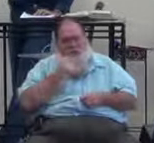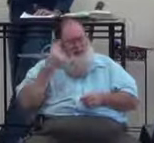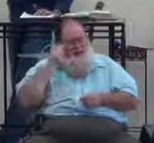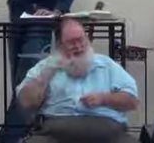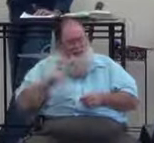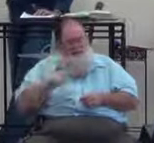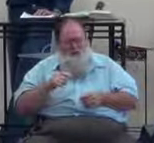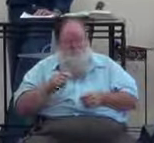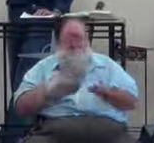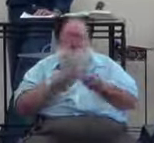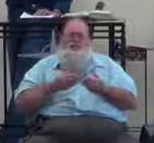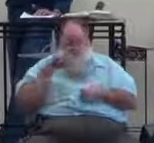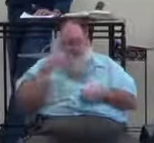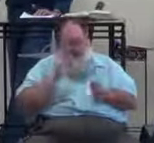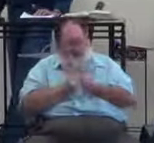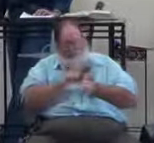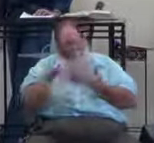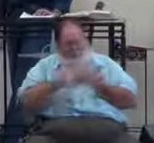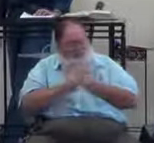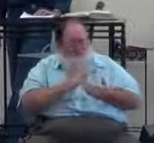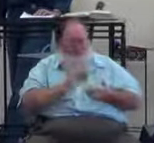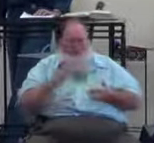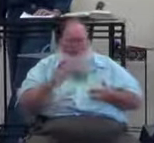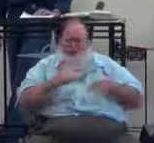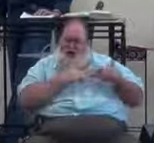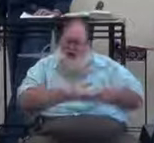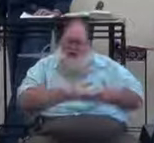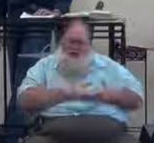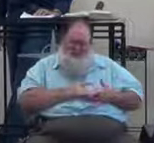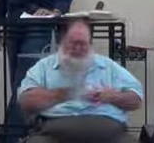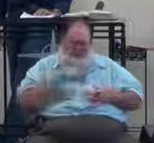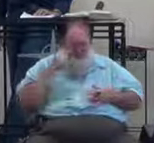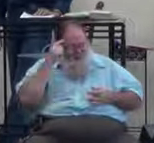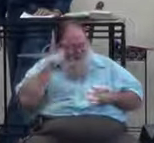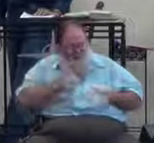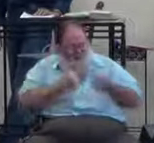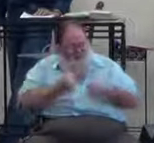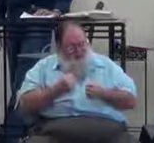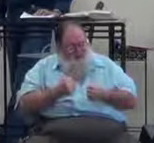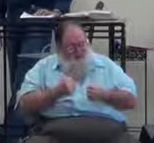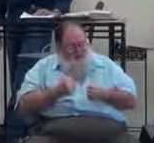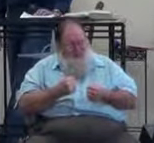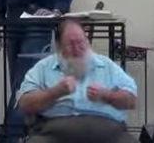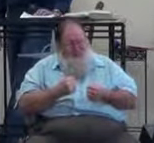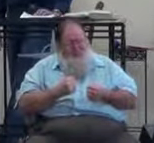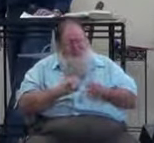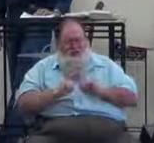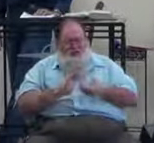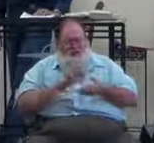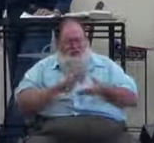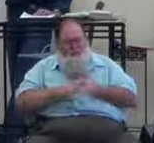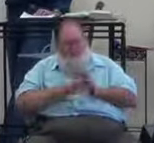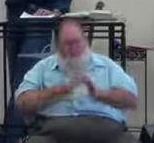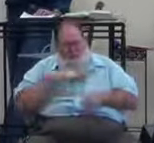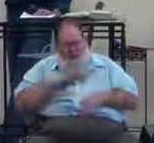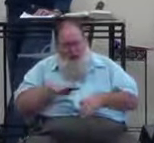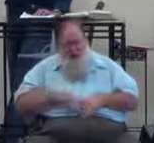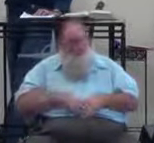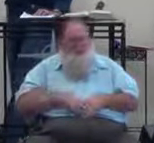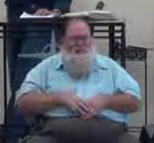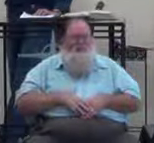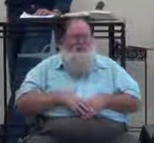all your heart and might, and it went sour? It doesn't go sour with God. Because